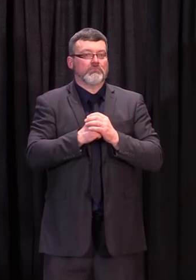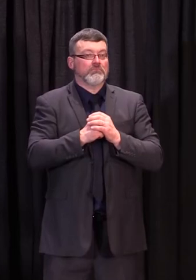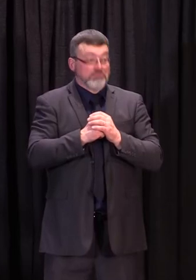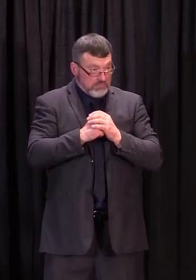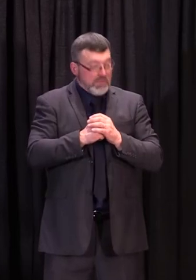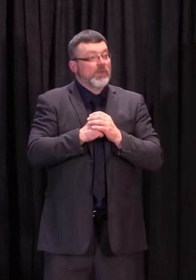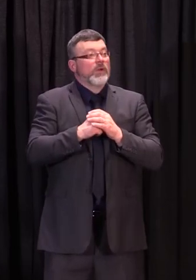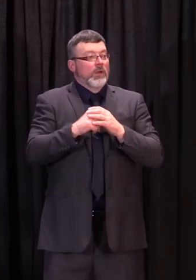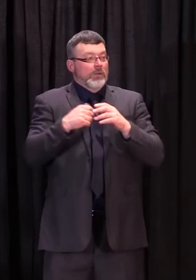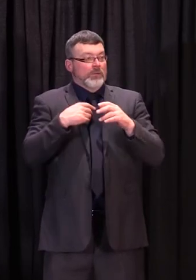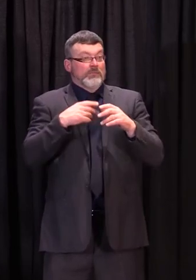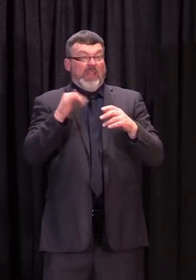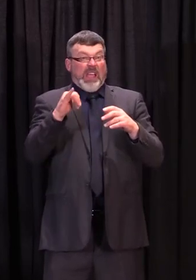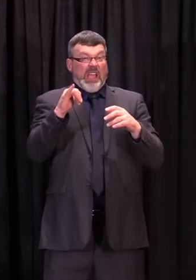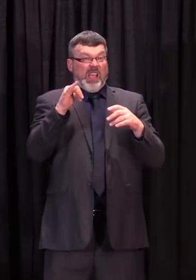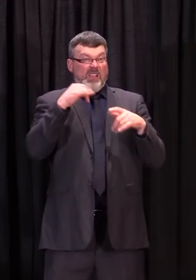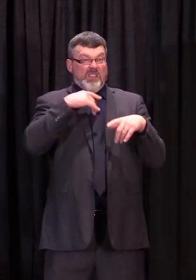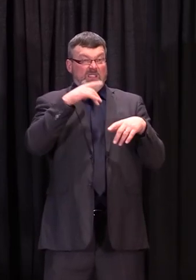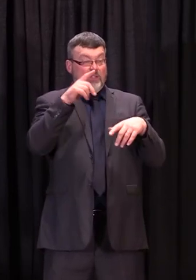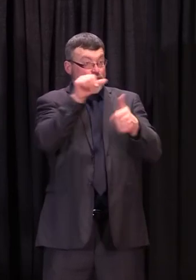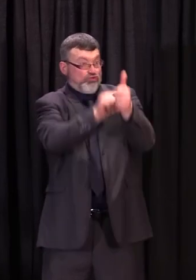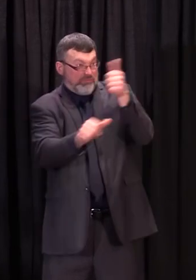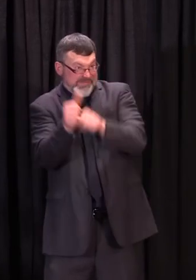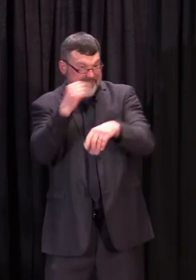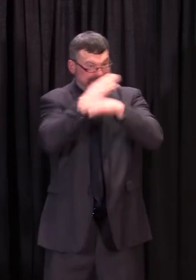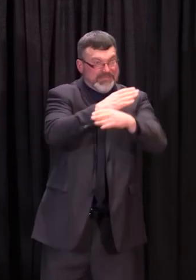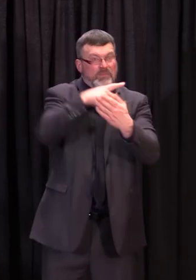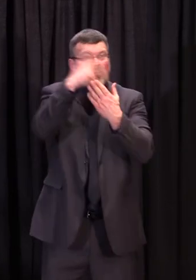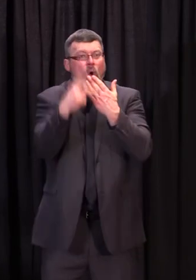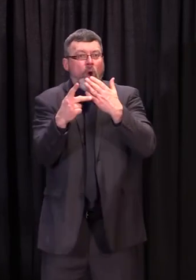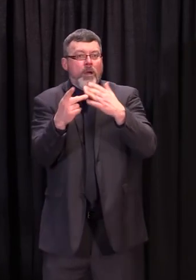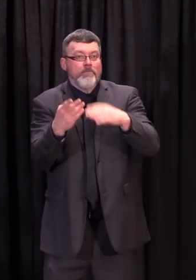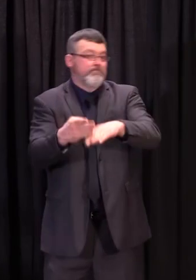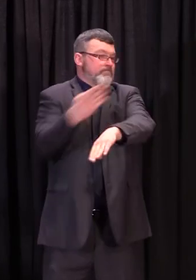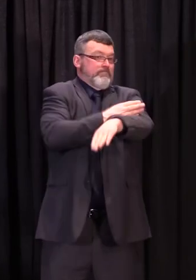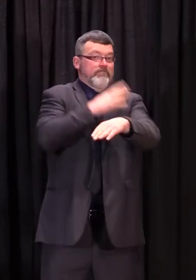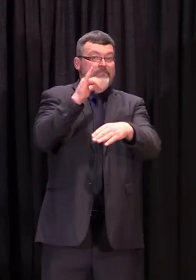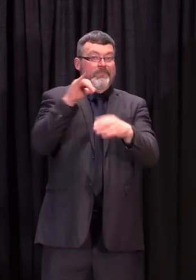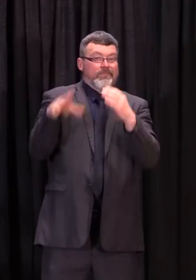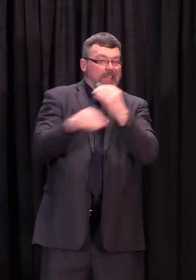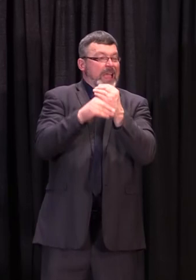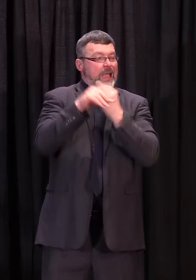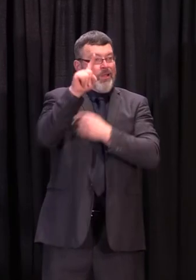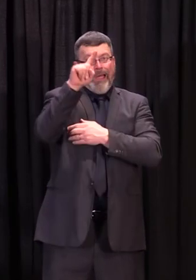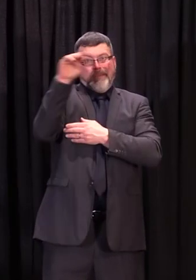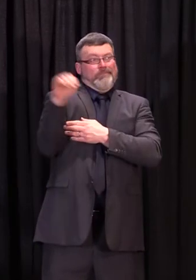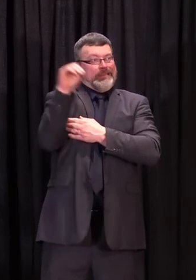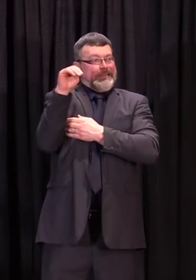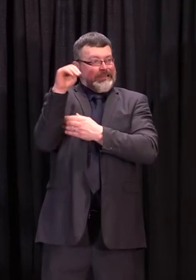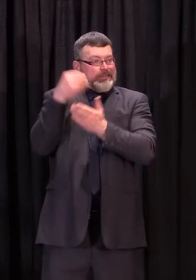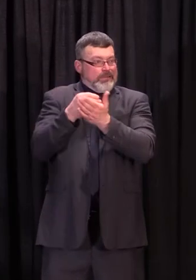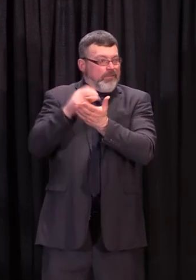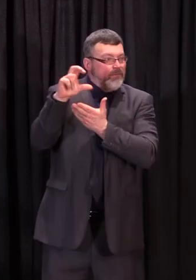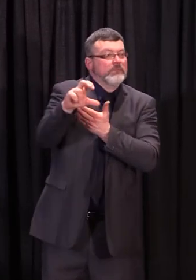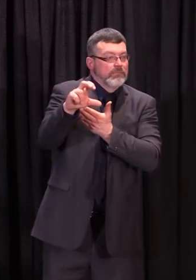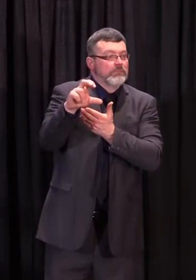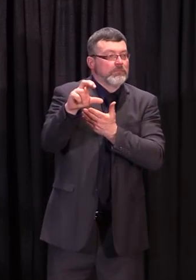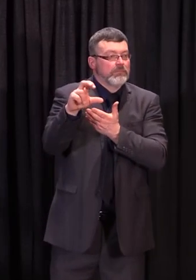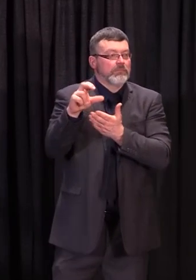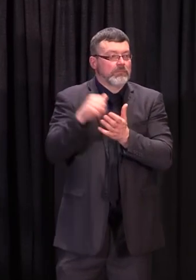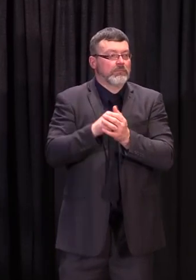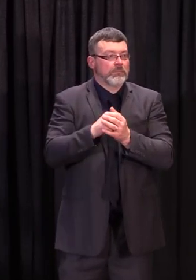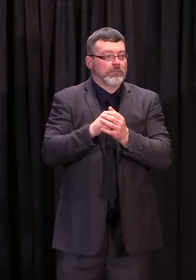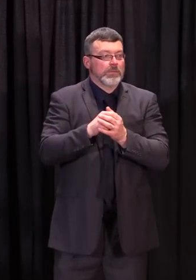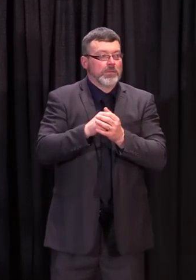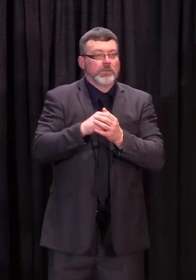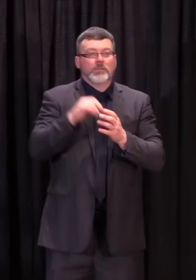funding. And with the money already in the capital bill, we should finish the residential facility in